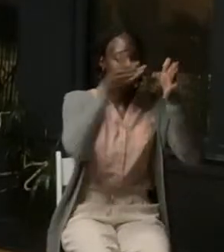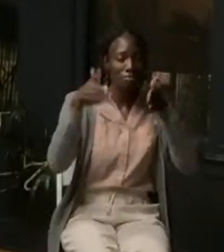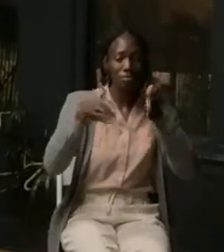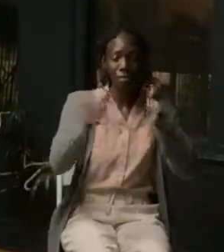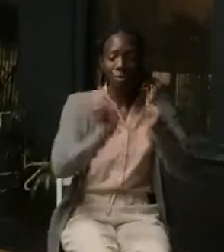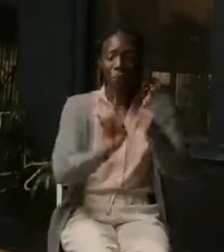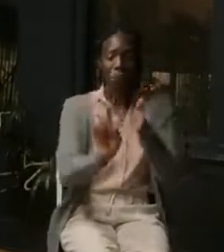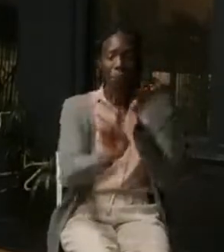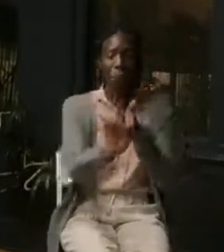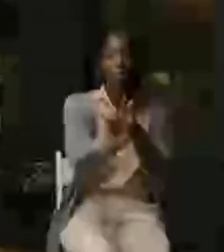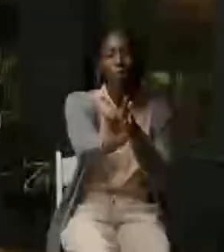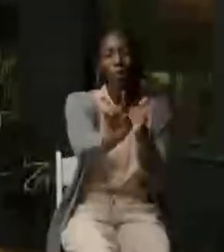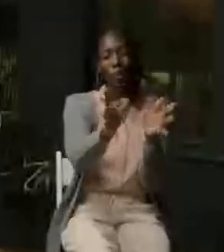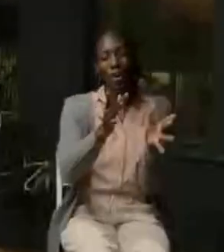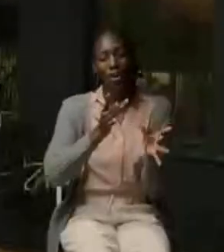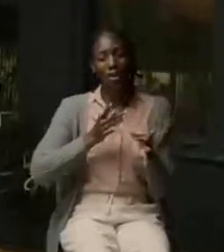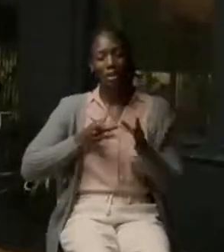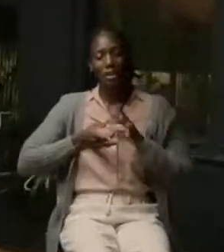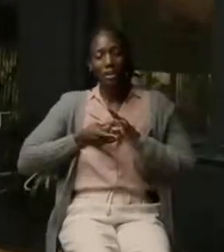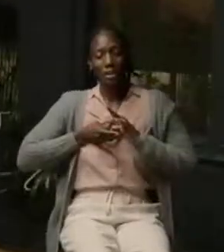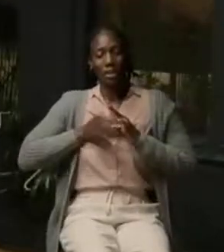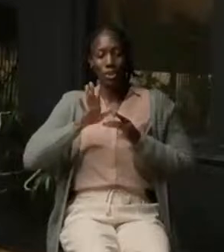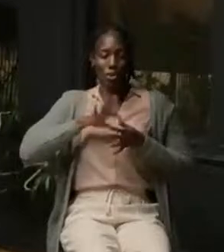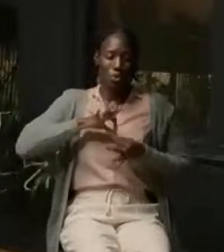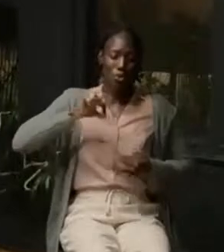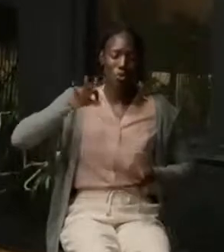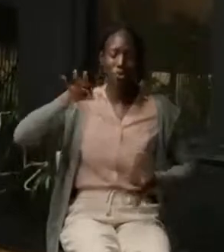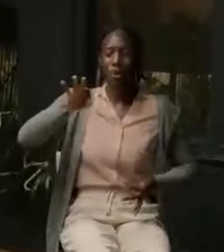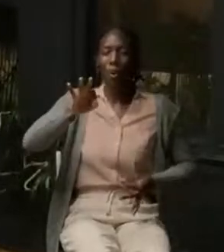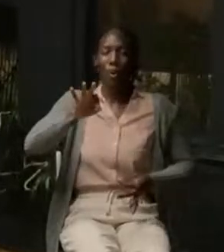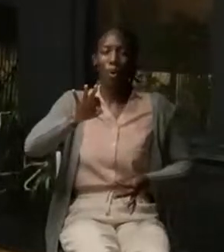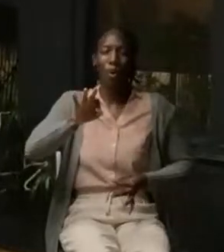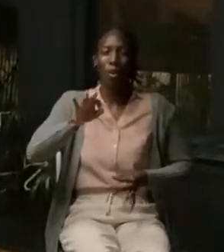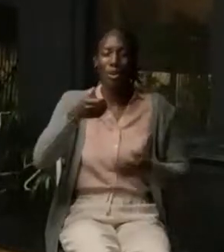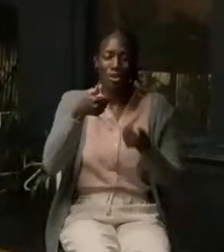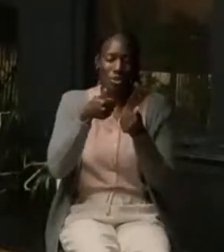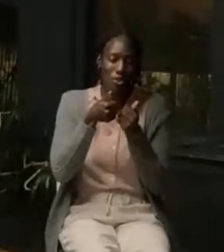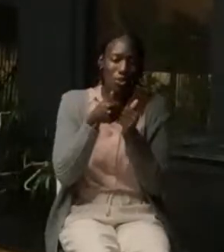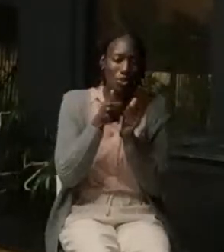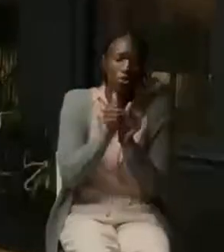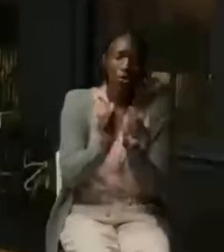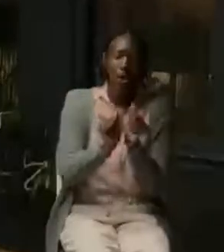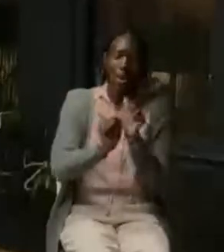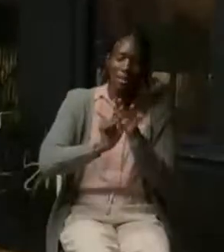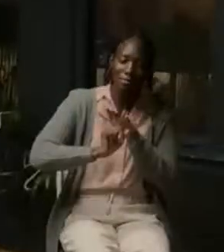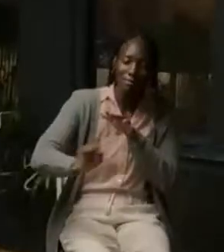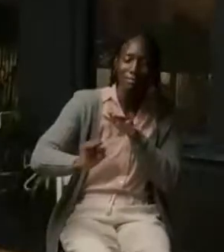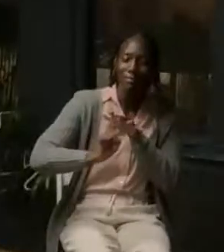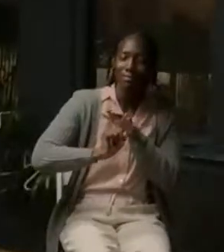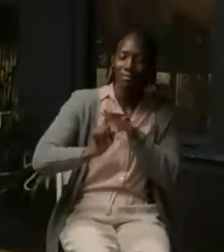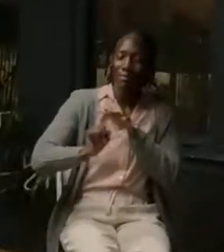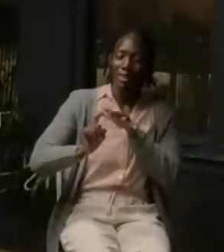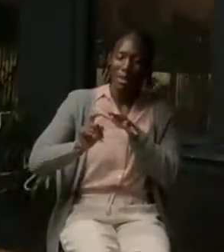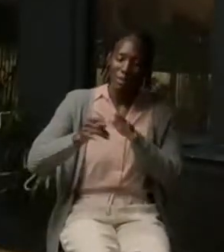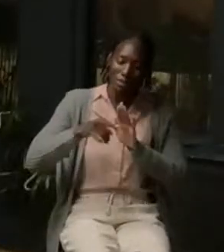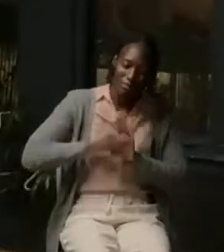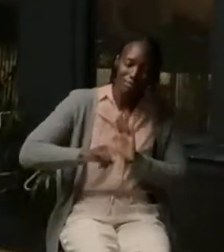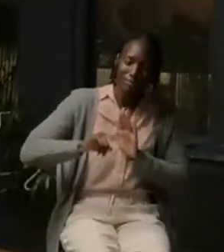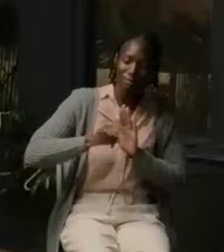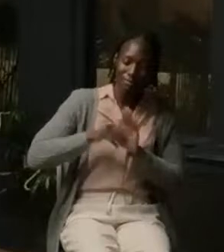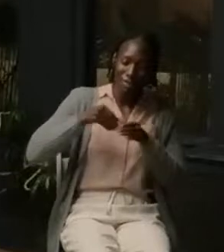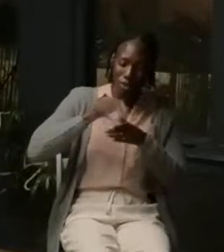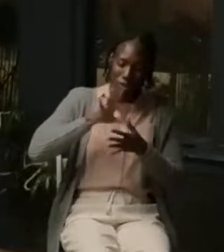your soul, banging on the doors, trying to get the demons to walk out civilly in a straight